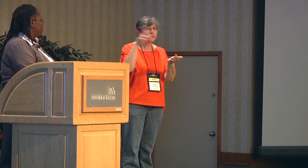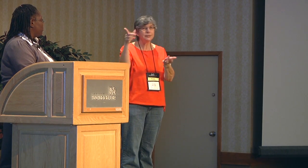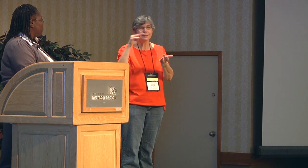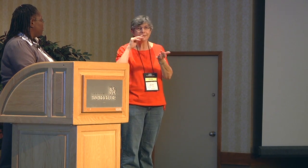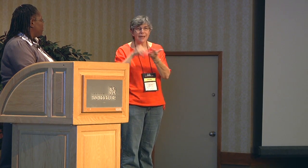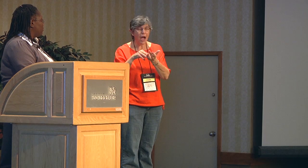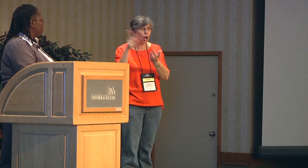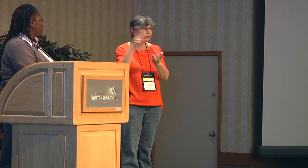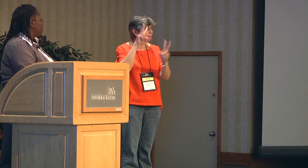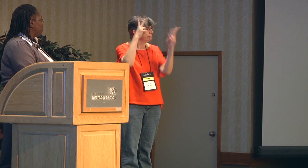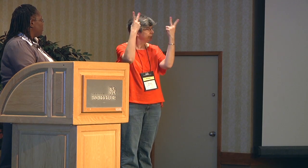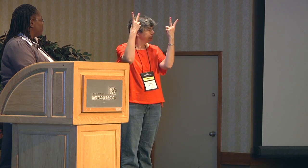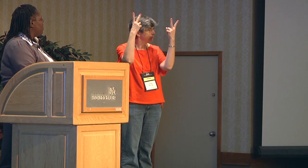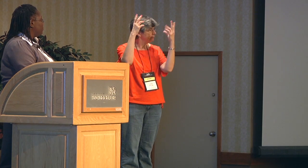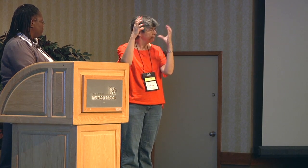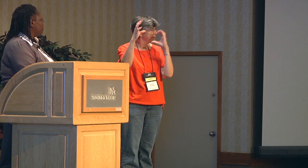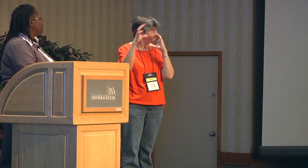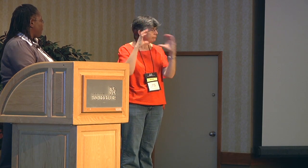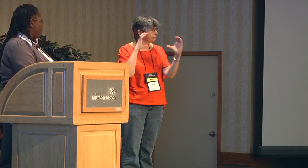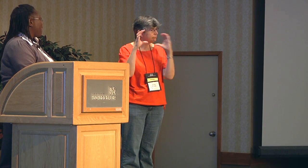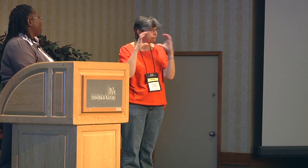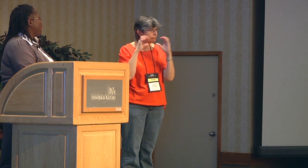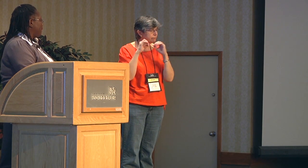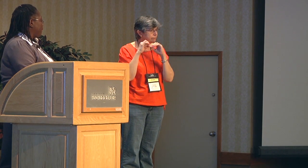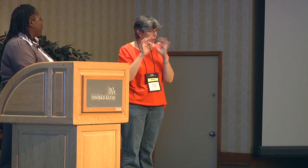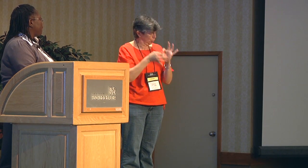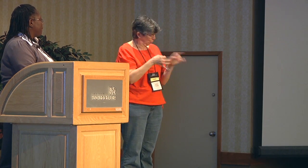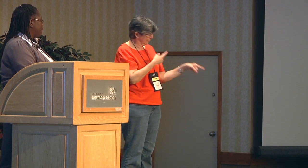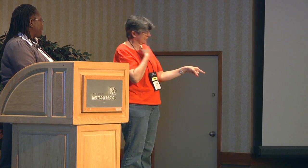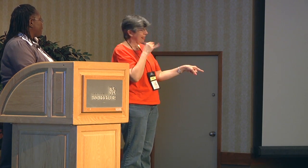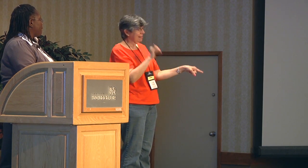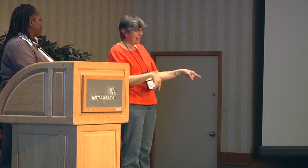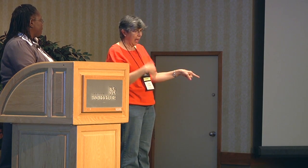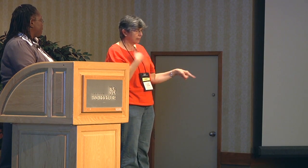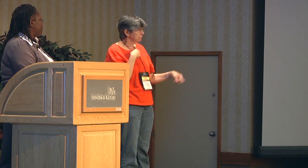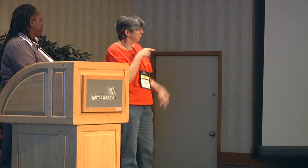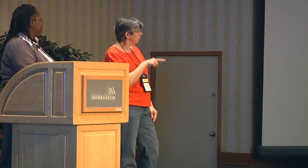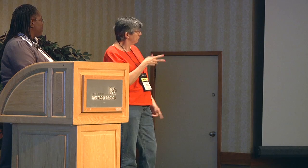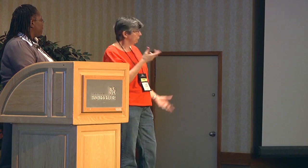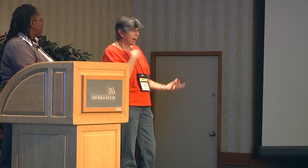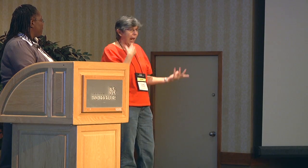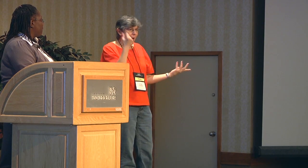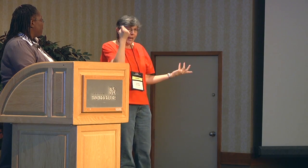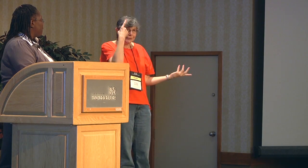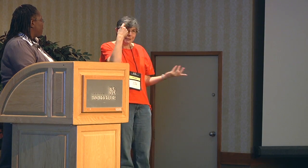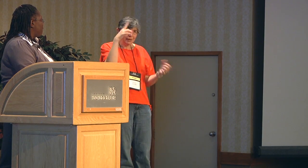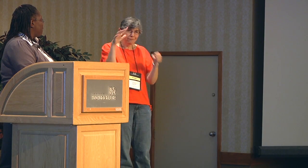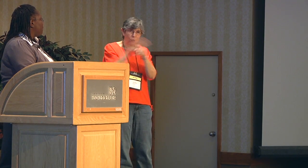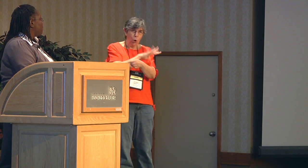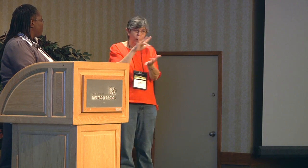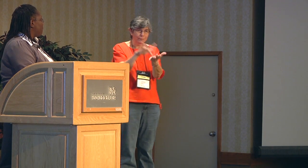a caretaker, not even the patient themselves, there can be miscommunications between the medical professionals.